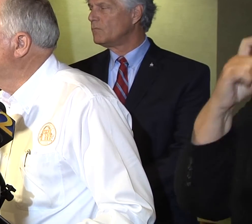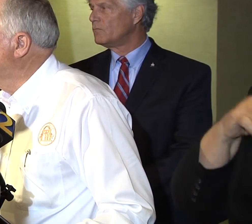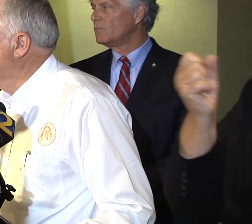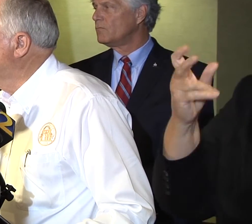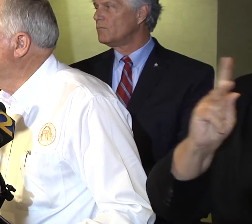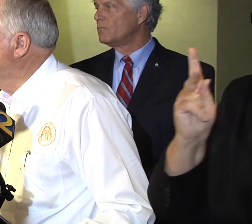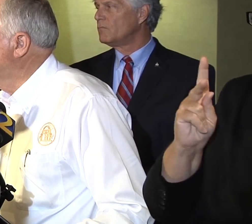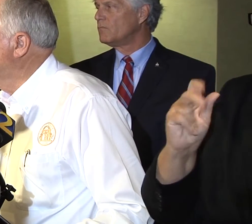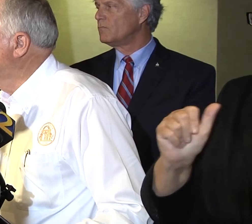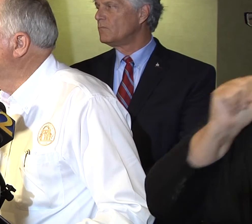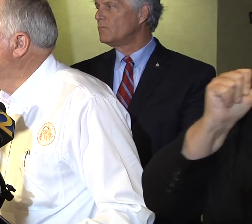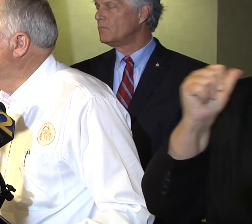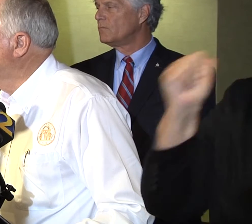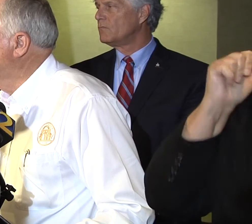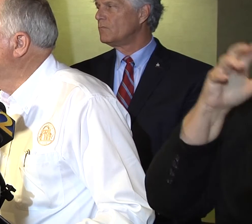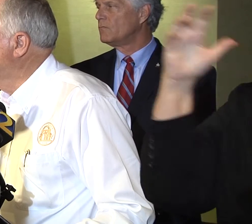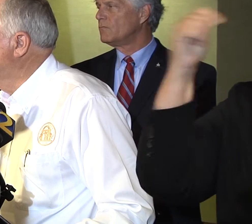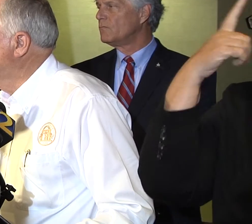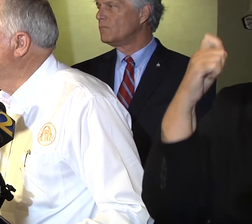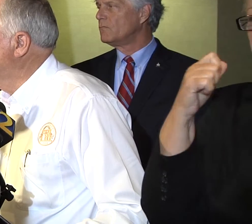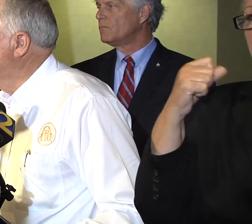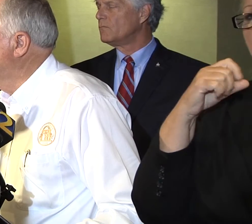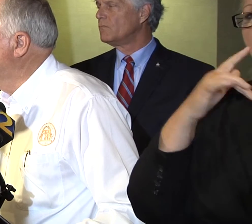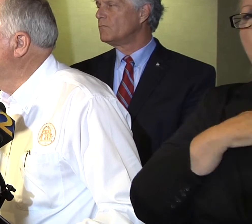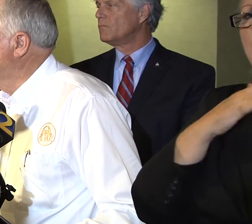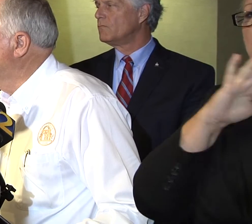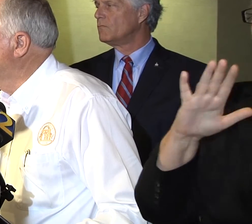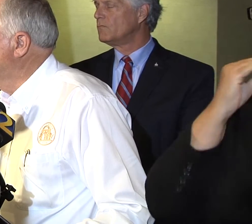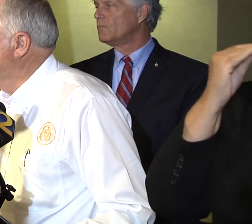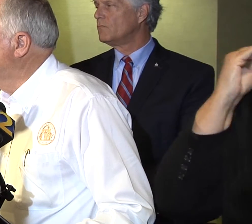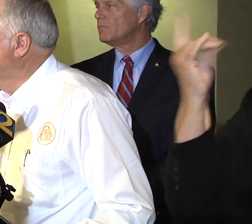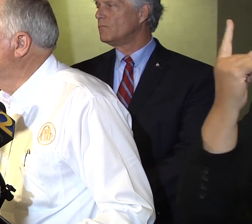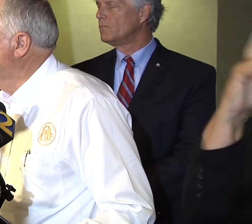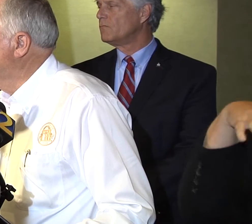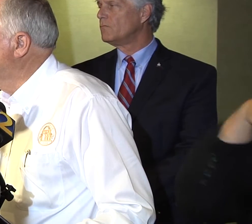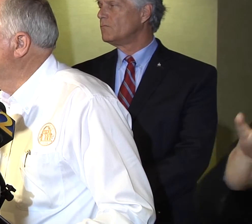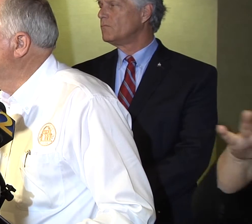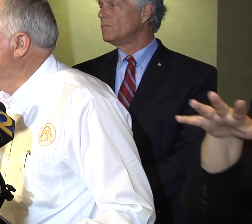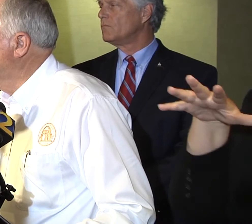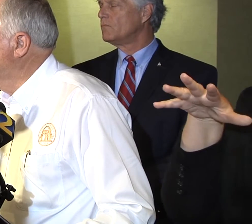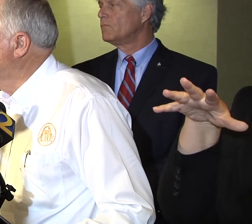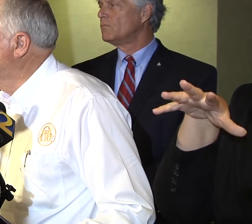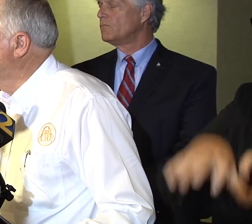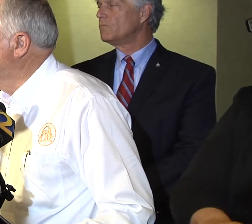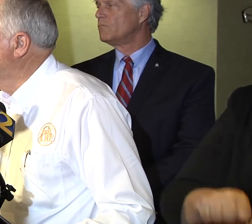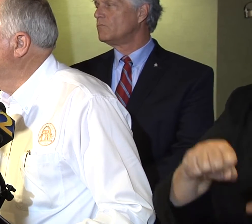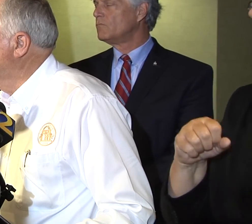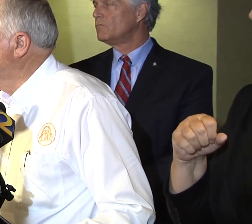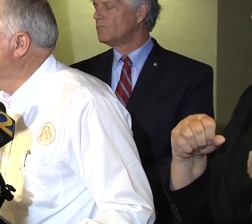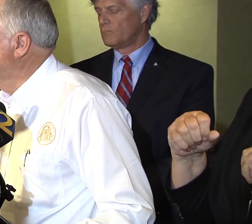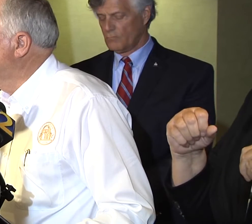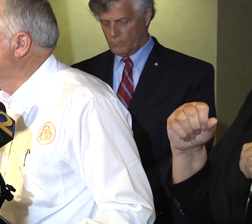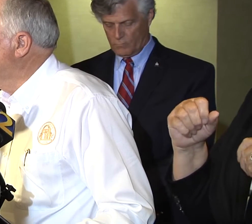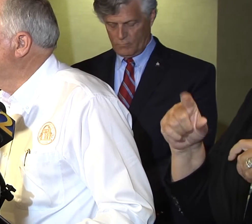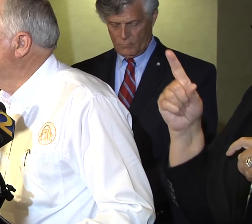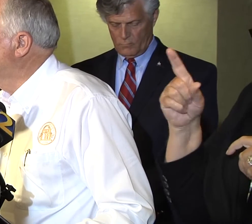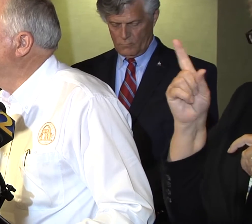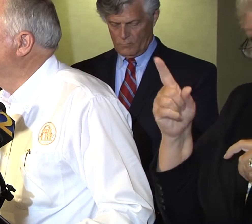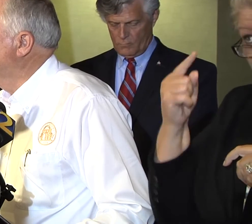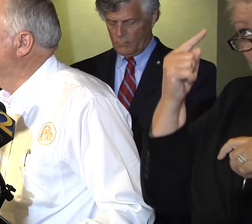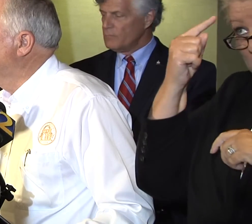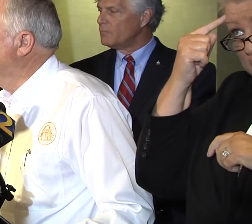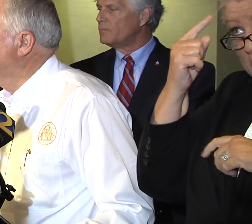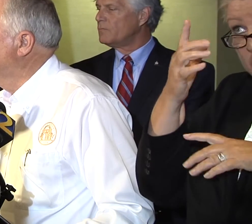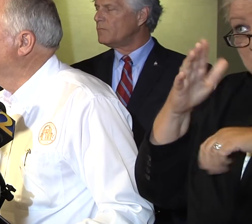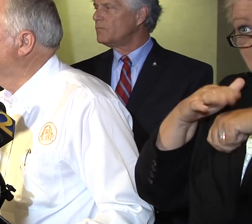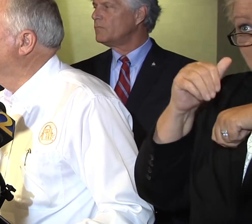People are worried about home safety. Would you talk to us about, I understand there's extra state police coming in, or are you calling up the National Guard? But it's the safety. I think